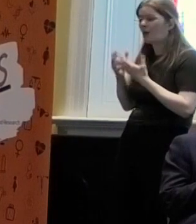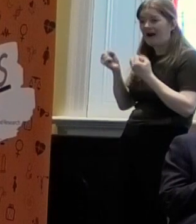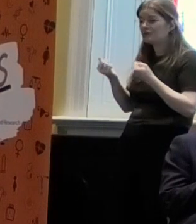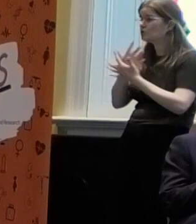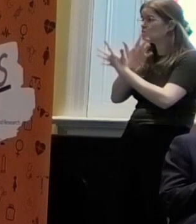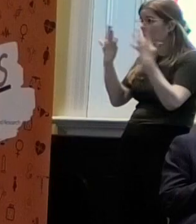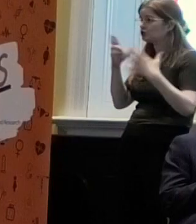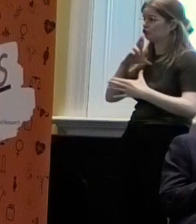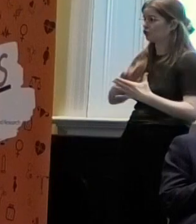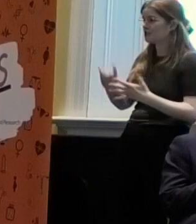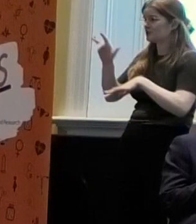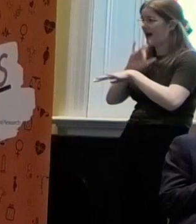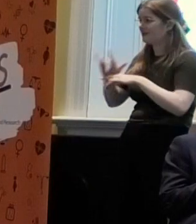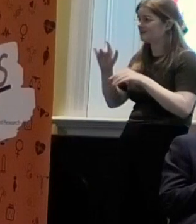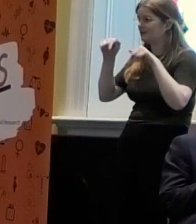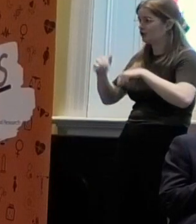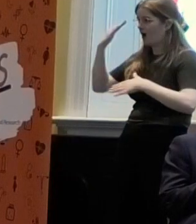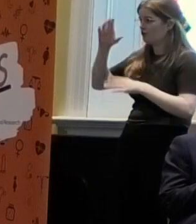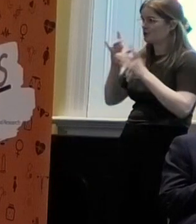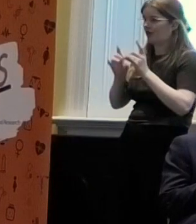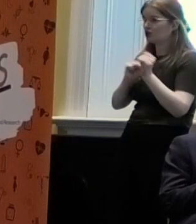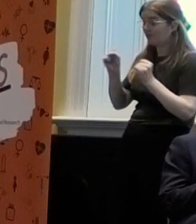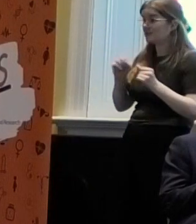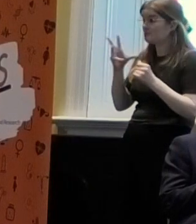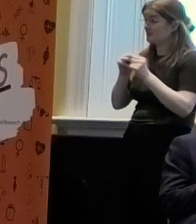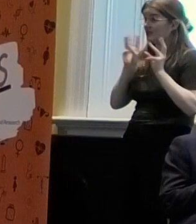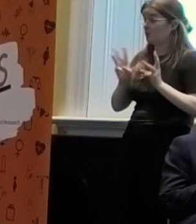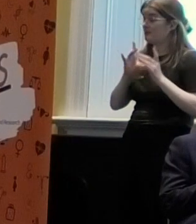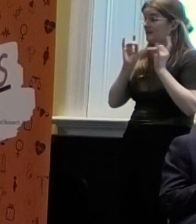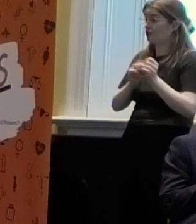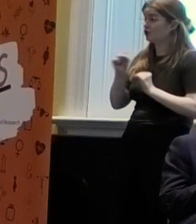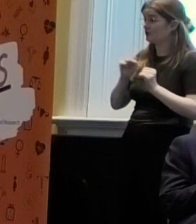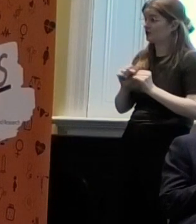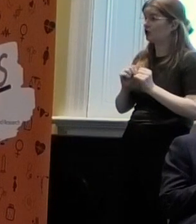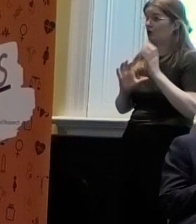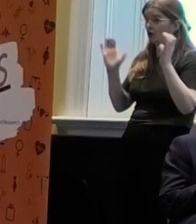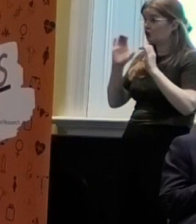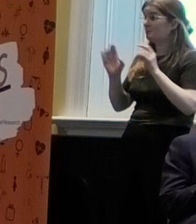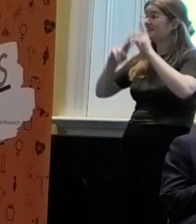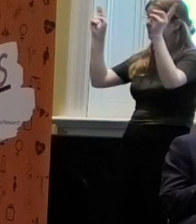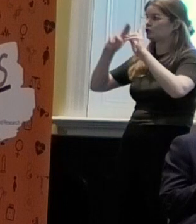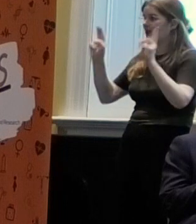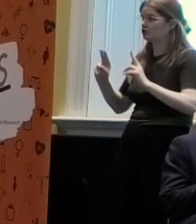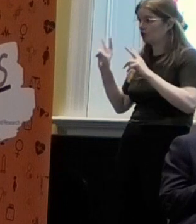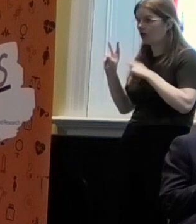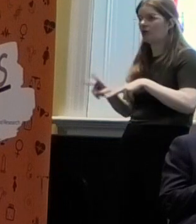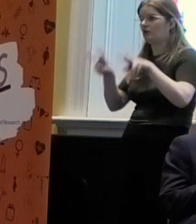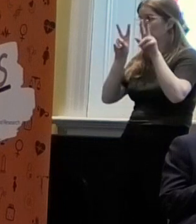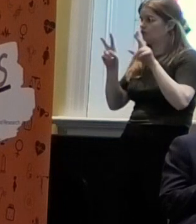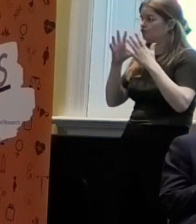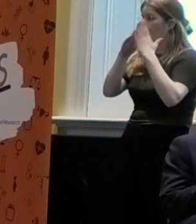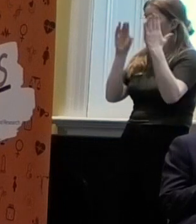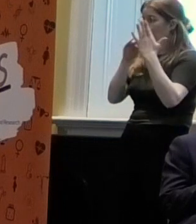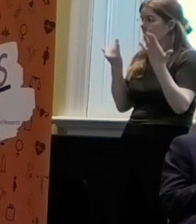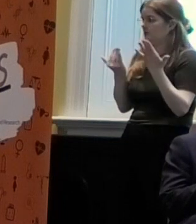potential for Irish health services, in particular women's health services, to be an international exemplar of how to do